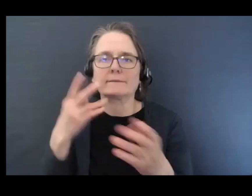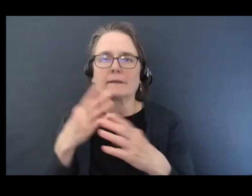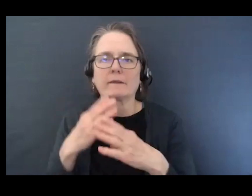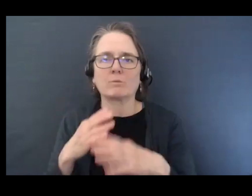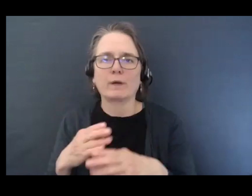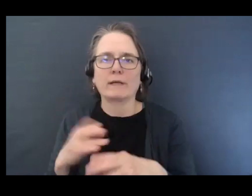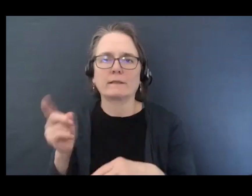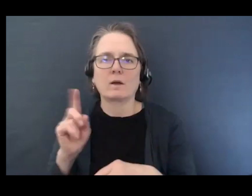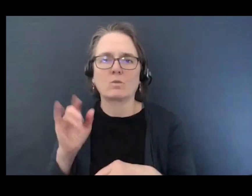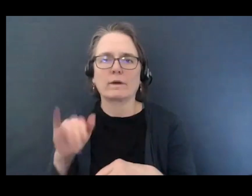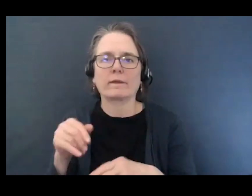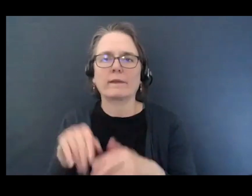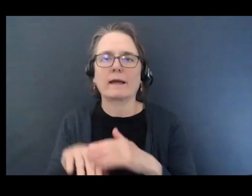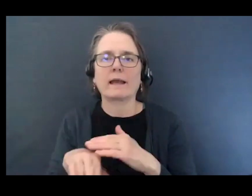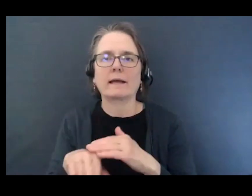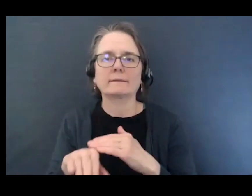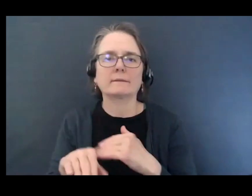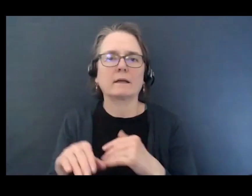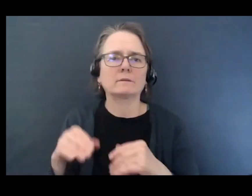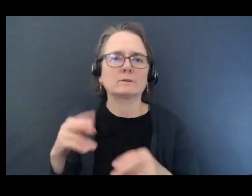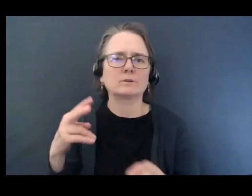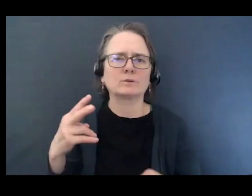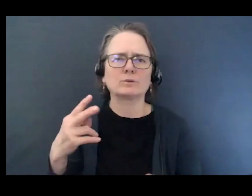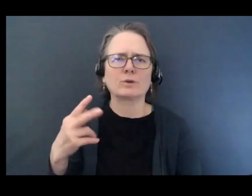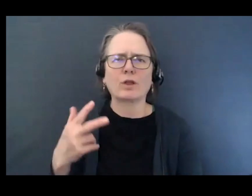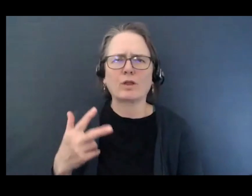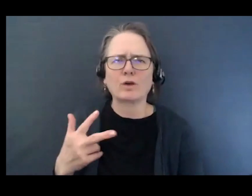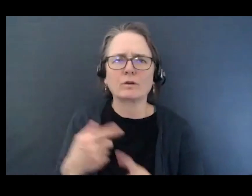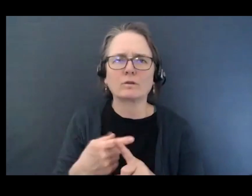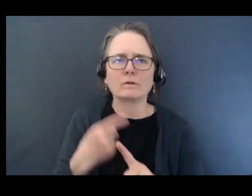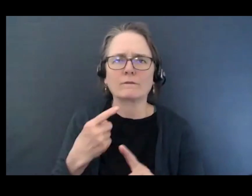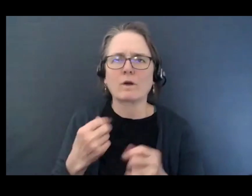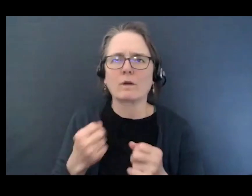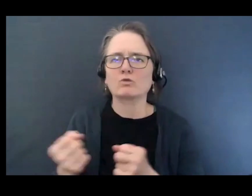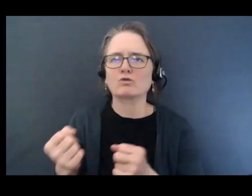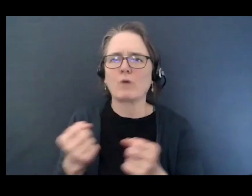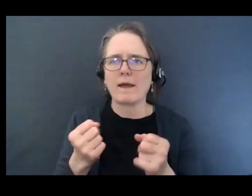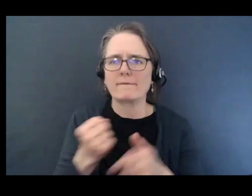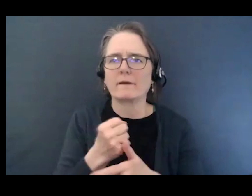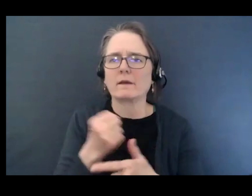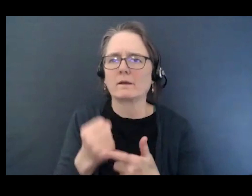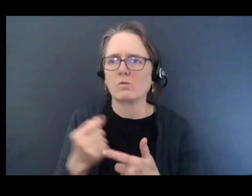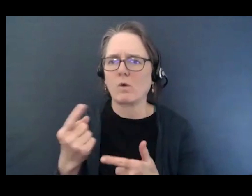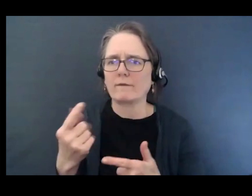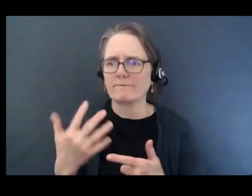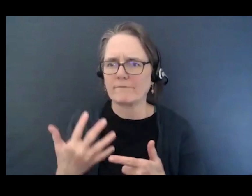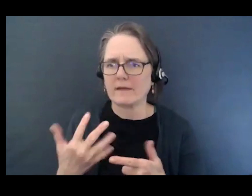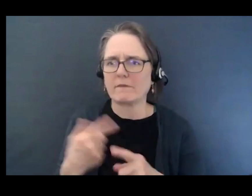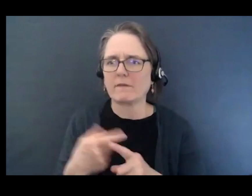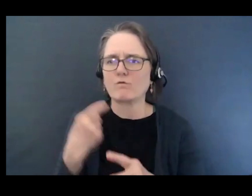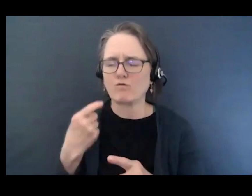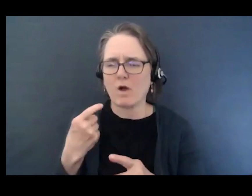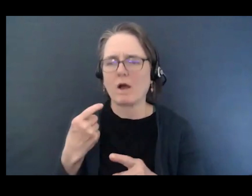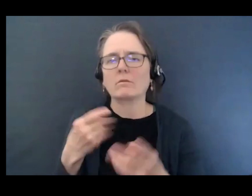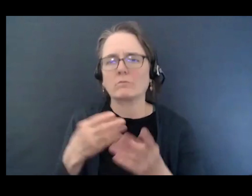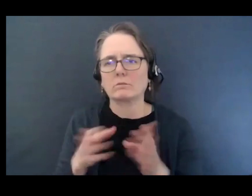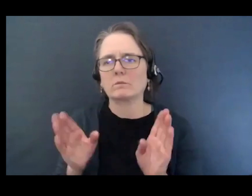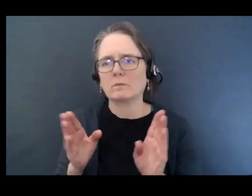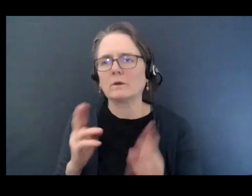that access value comes from. So about 2/3 from driving, about 1/5 from transit, and the rest from walking and